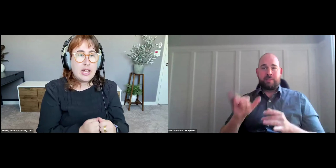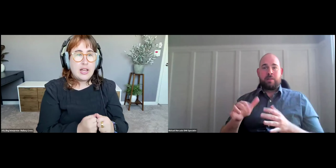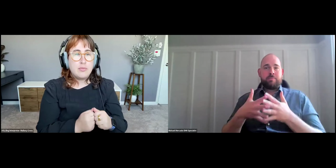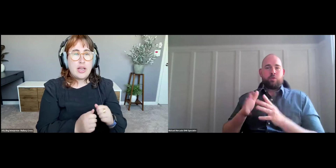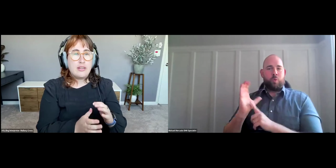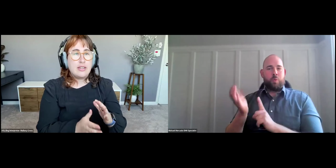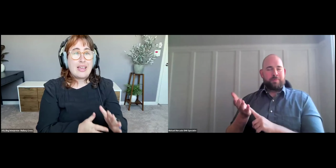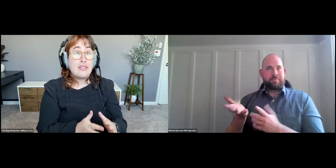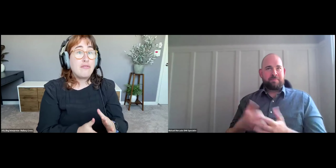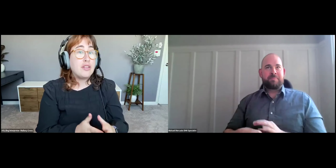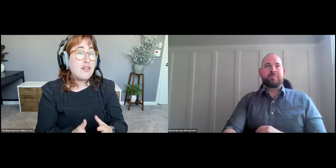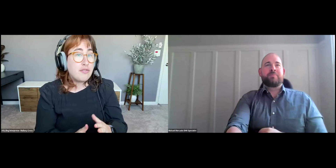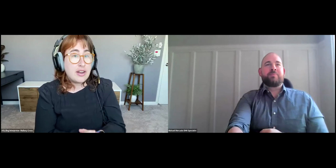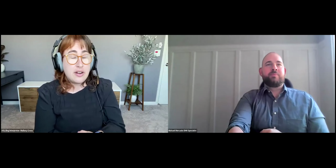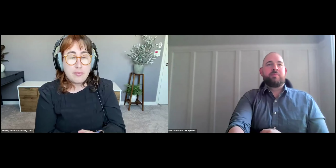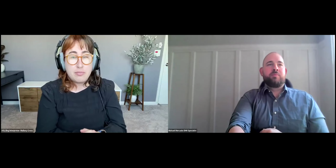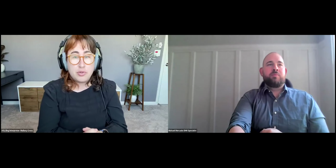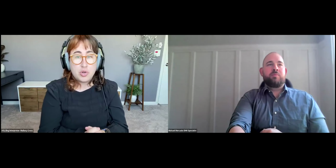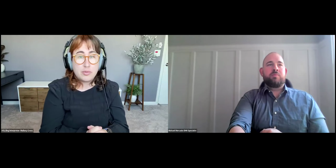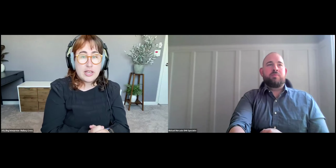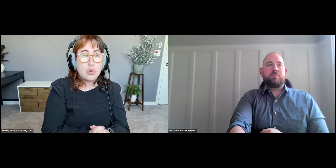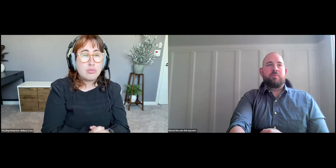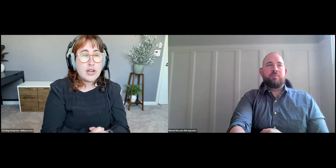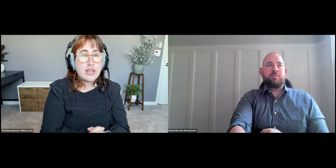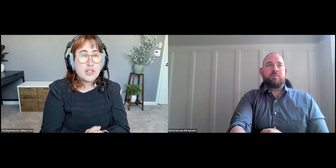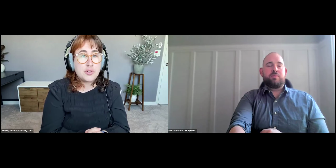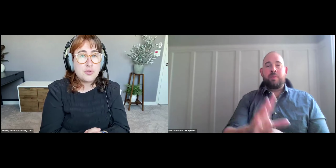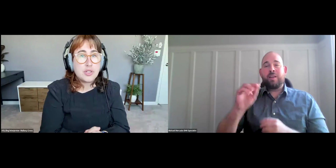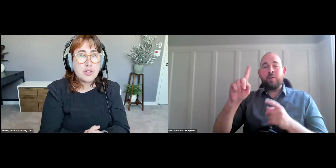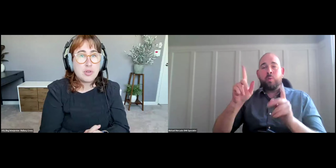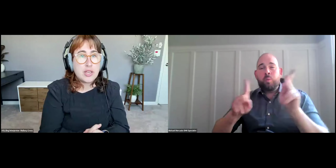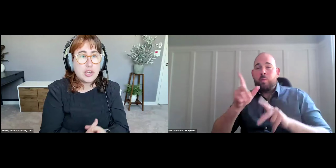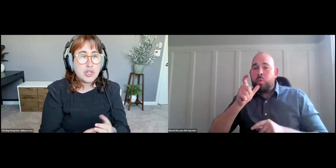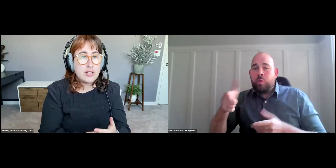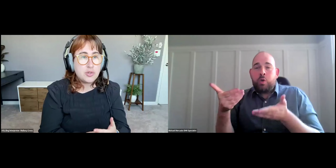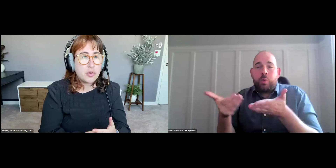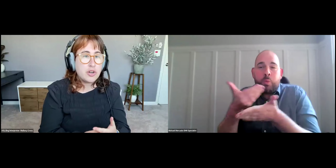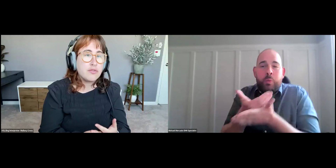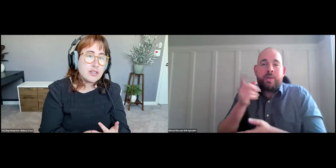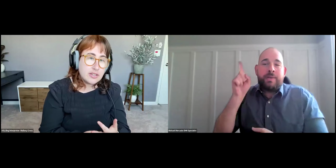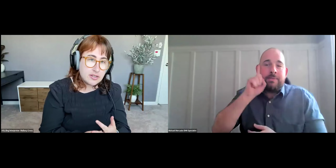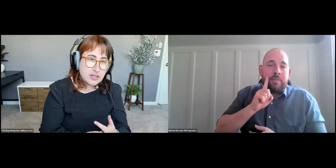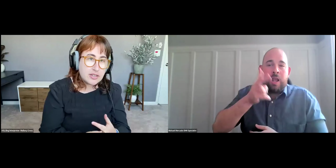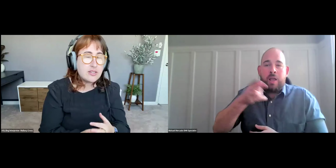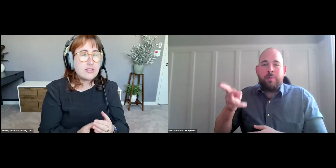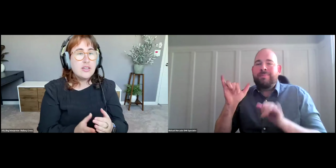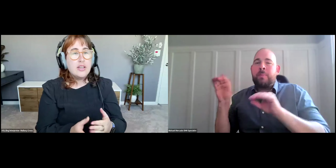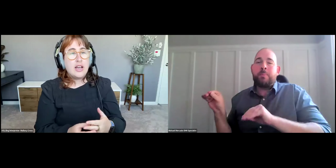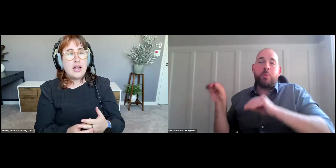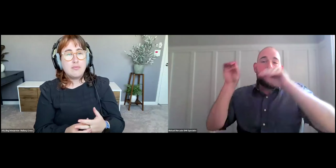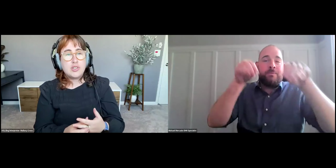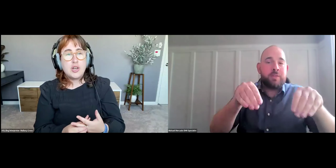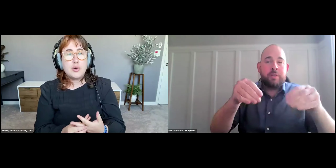direct, and lacking that fluff that hearing people normally incorporate into their communication to avoid hurt feelings and things like